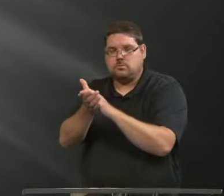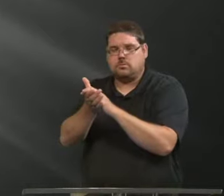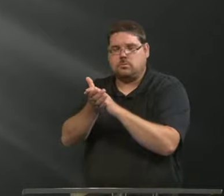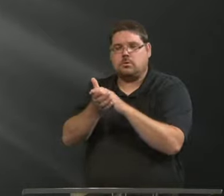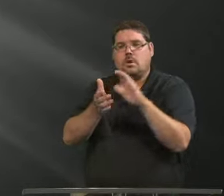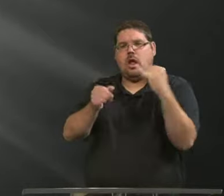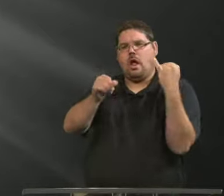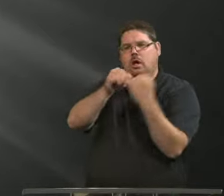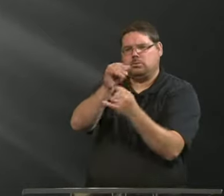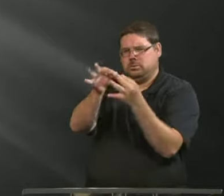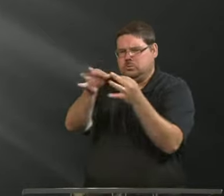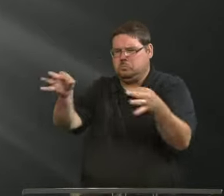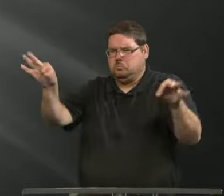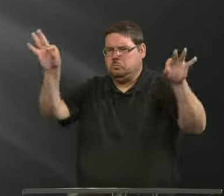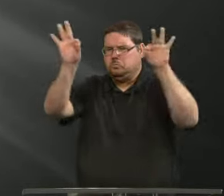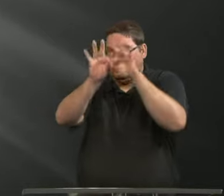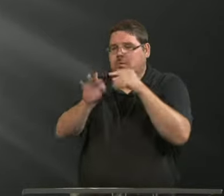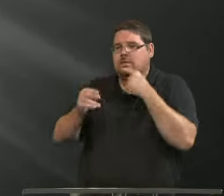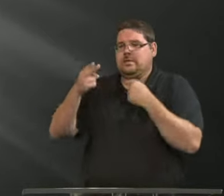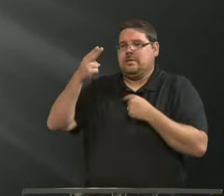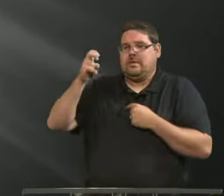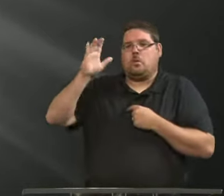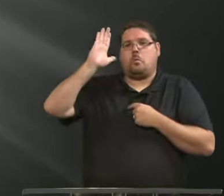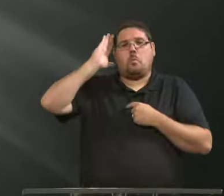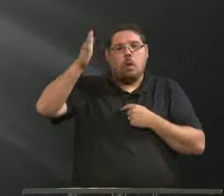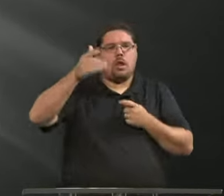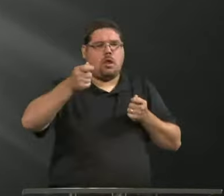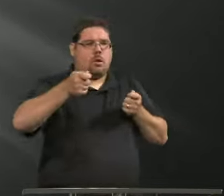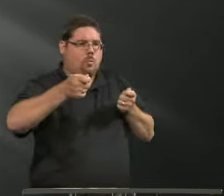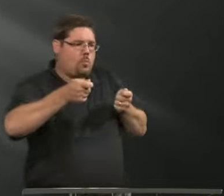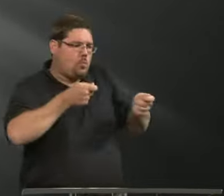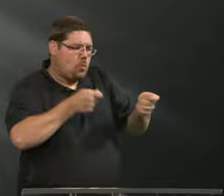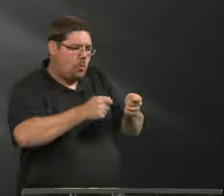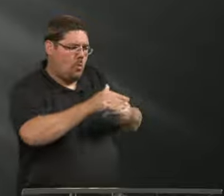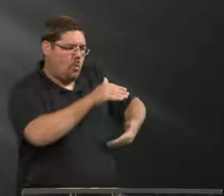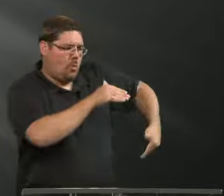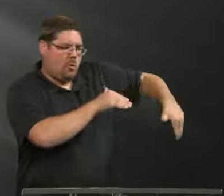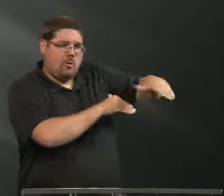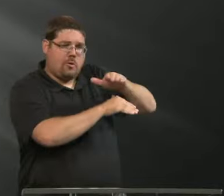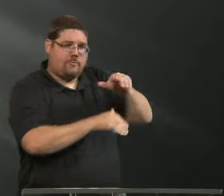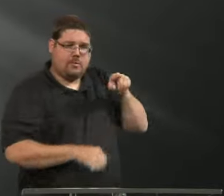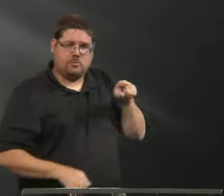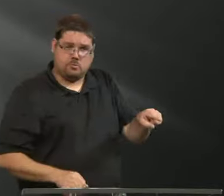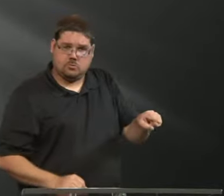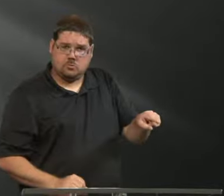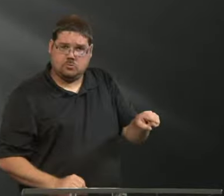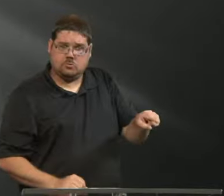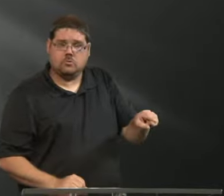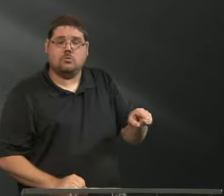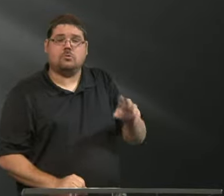is for her husband. And that last phrase that says he will rule over you.